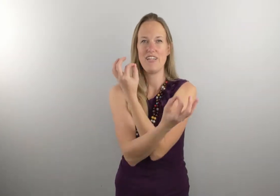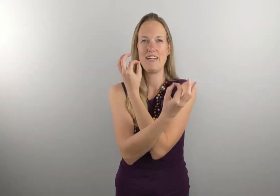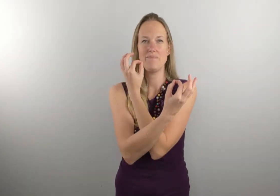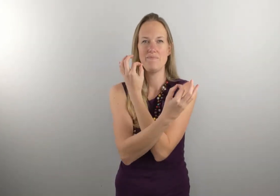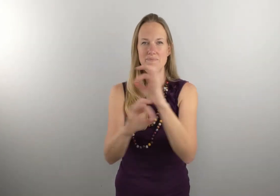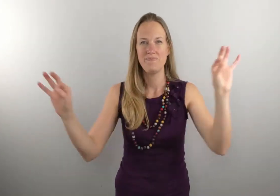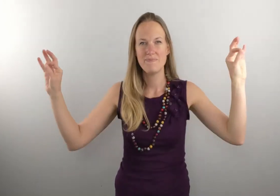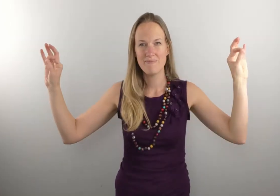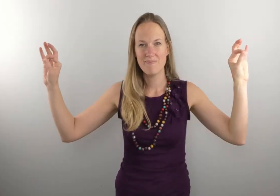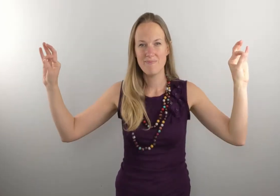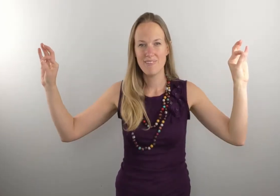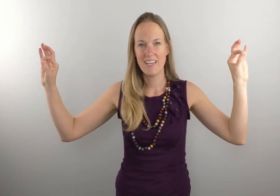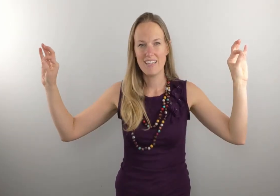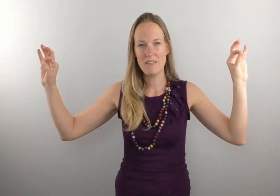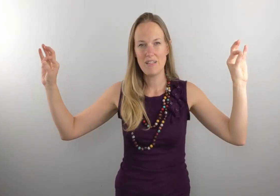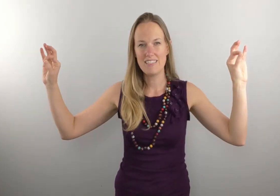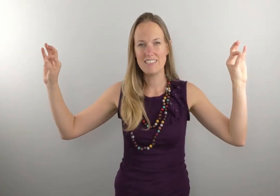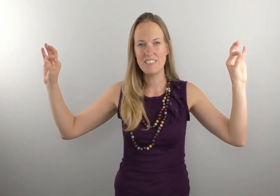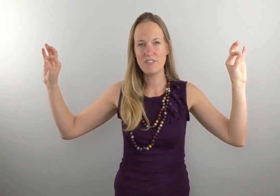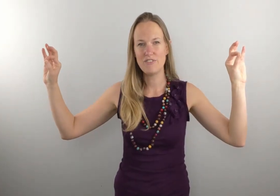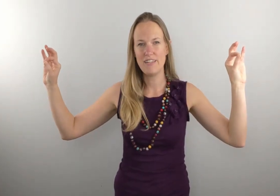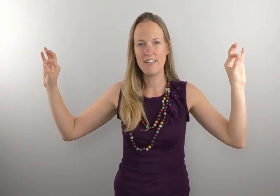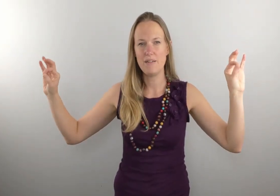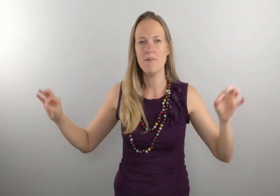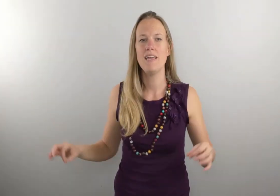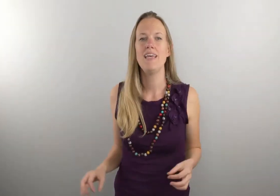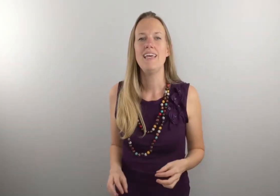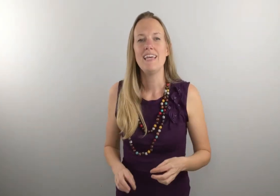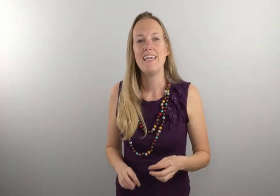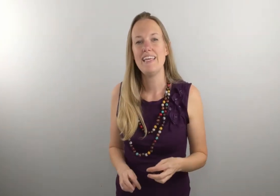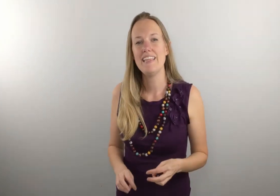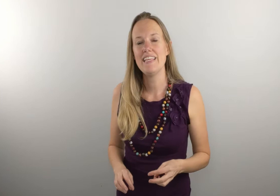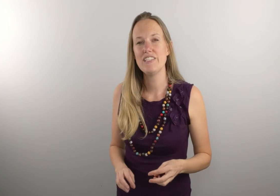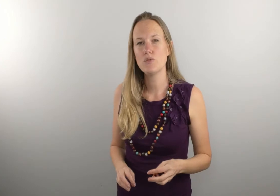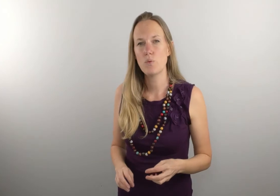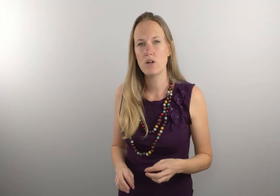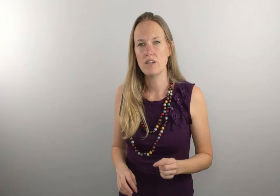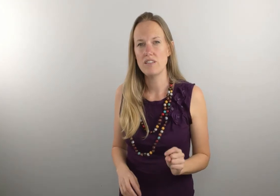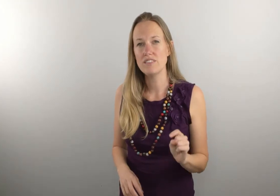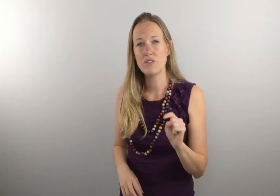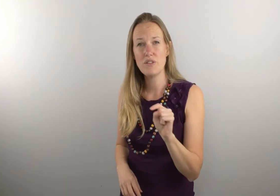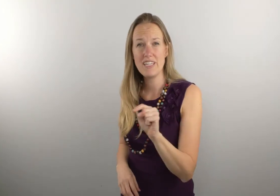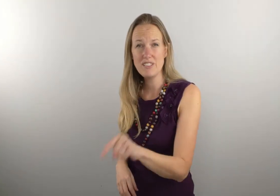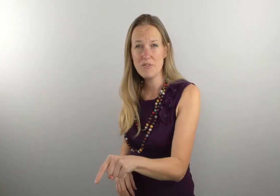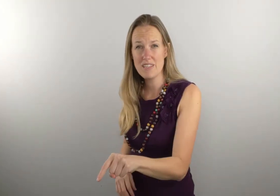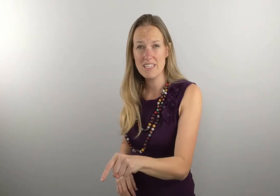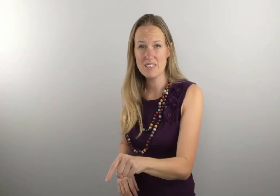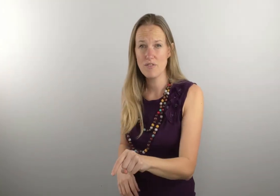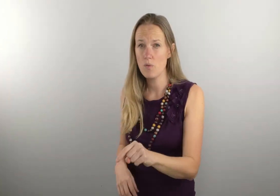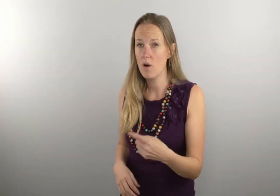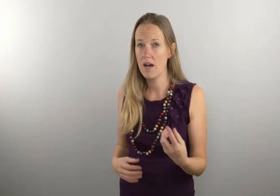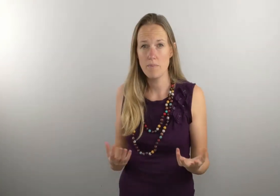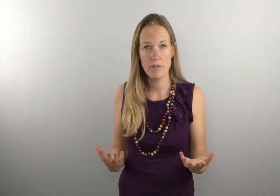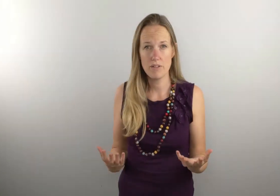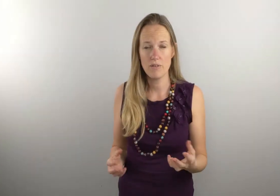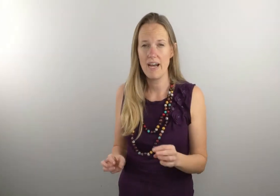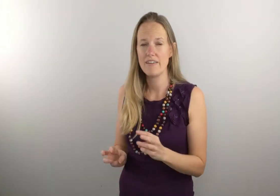freedom. Okay, I'm lost in your freedom. In this world, so you can do this if you want, but you don't have